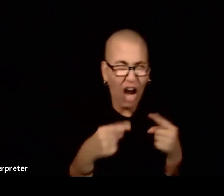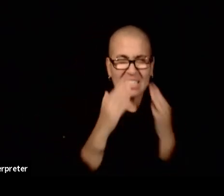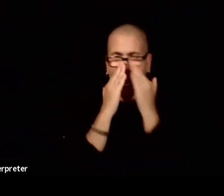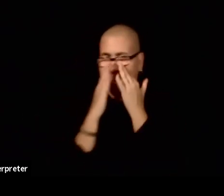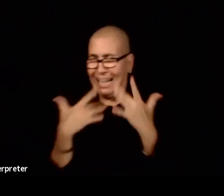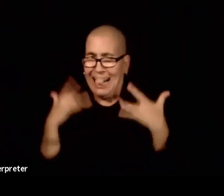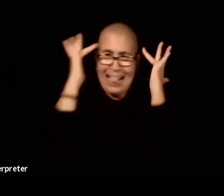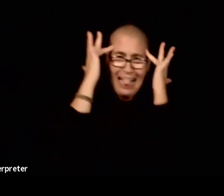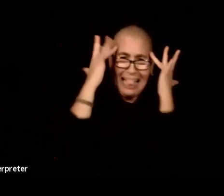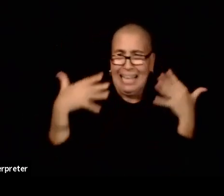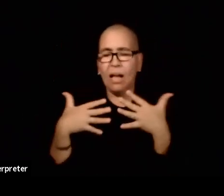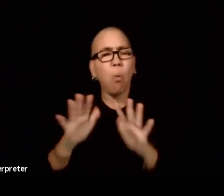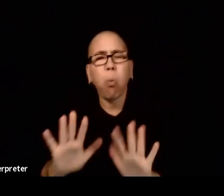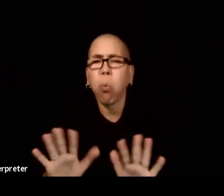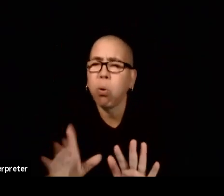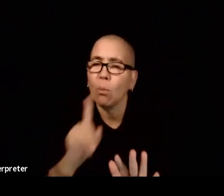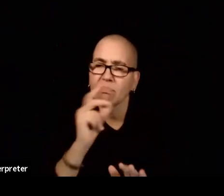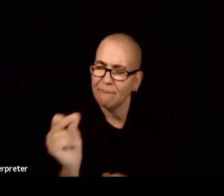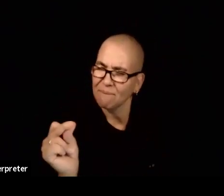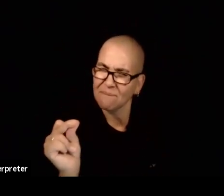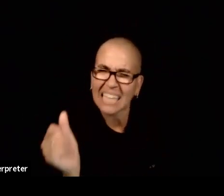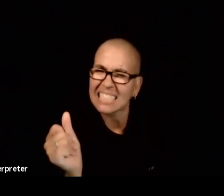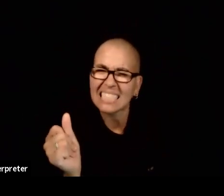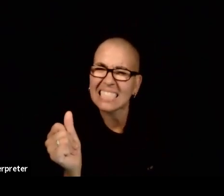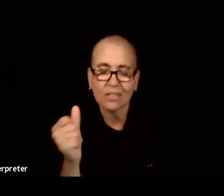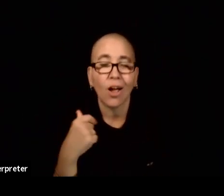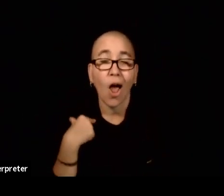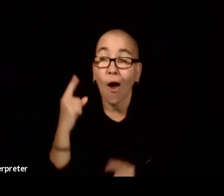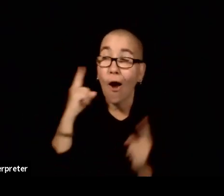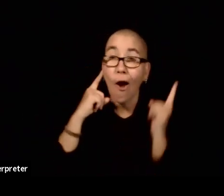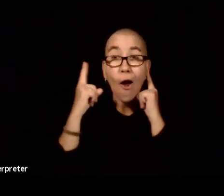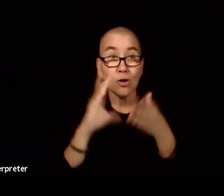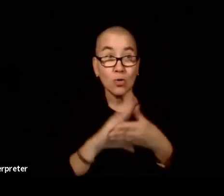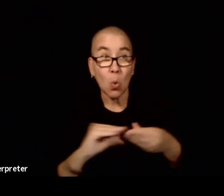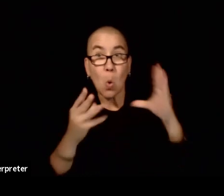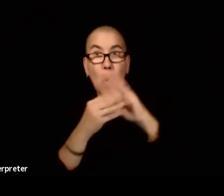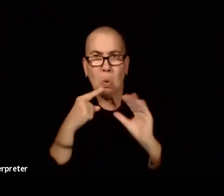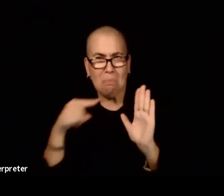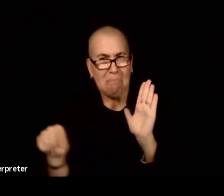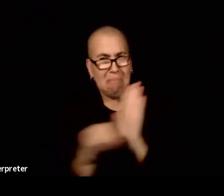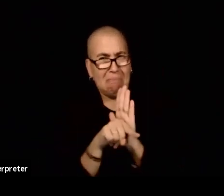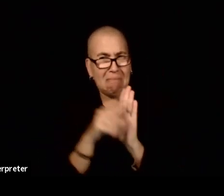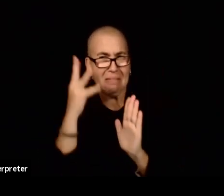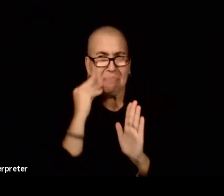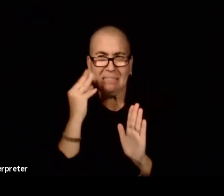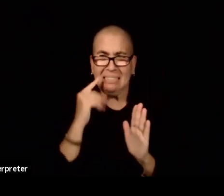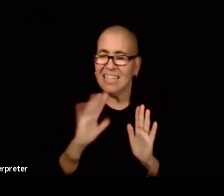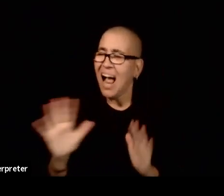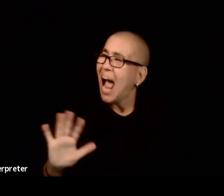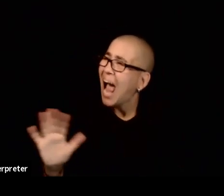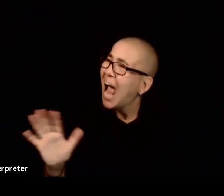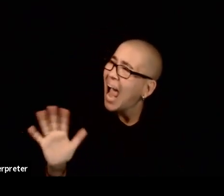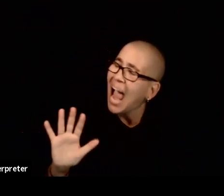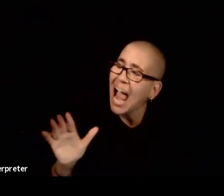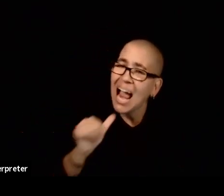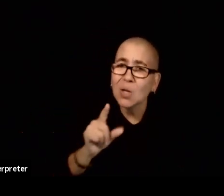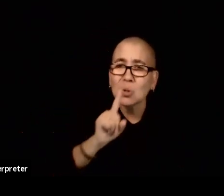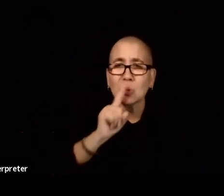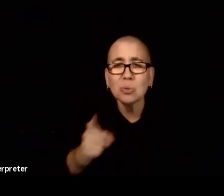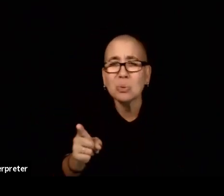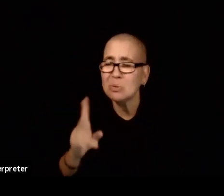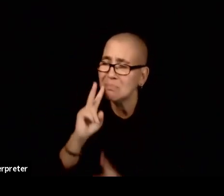I'd heard things that were not great and they were all false. It was super easy, took 2 seconds. Everyone was super